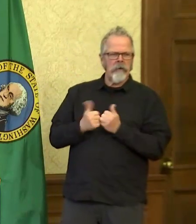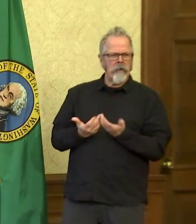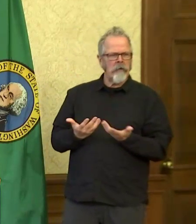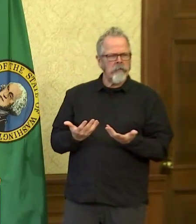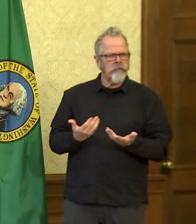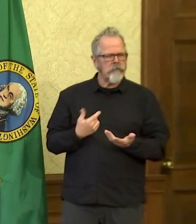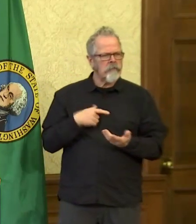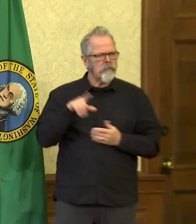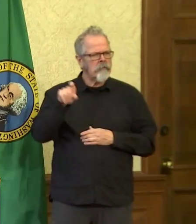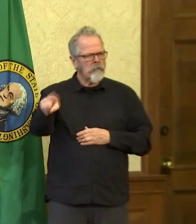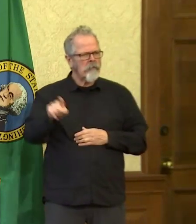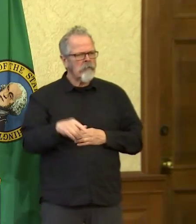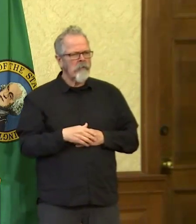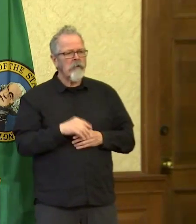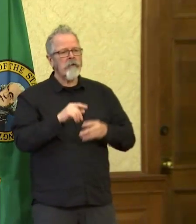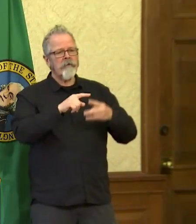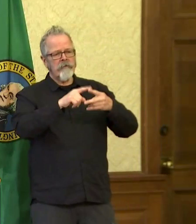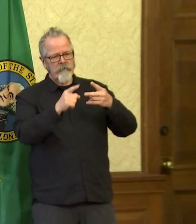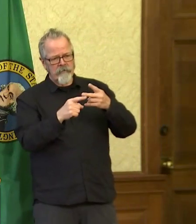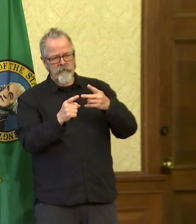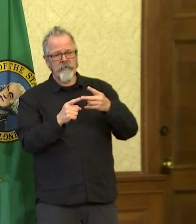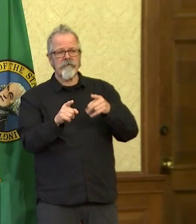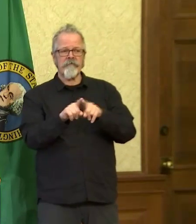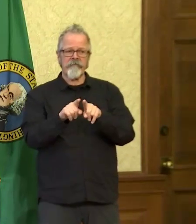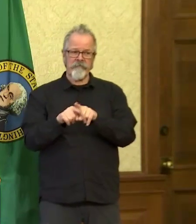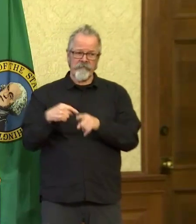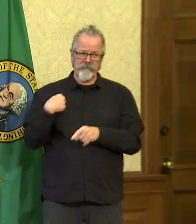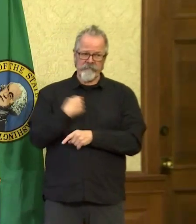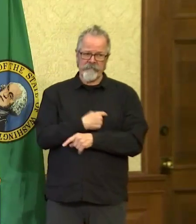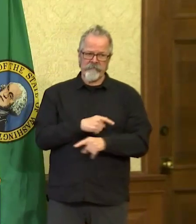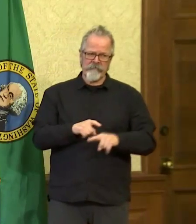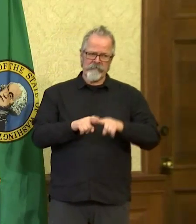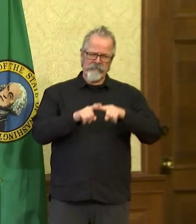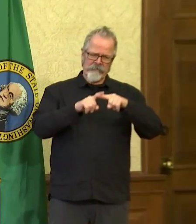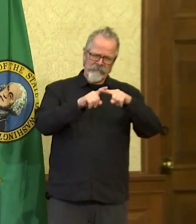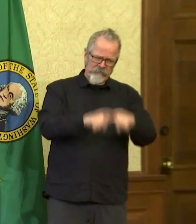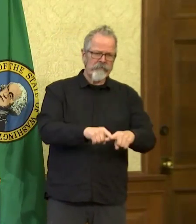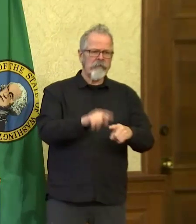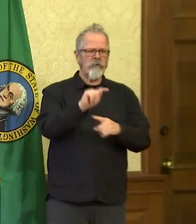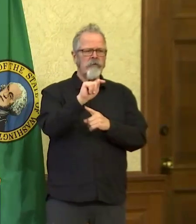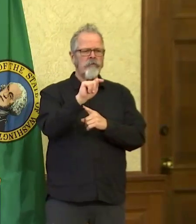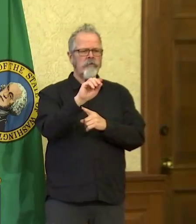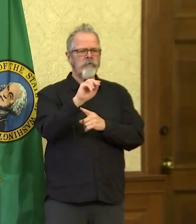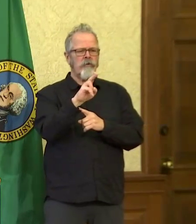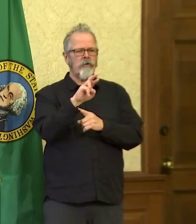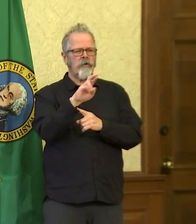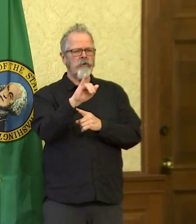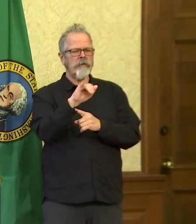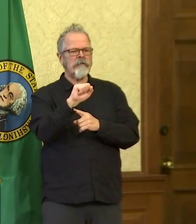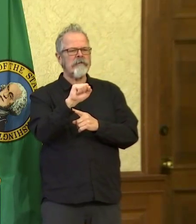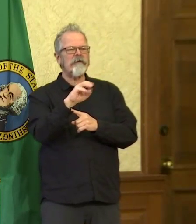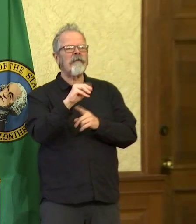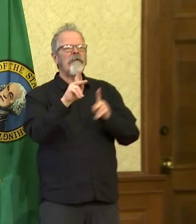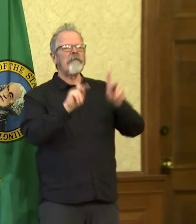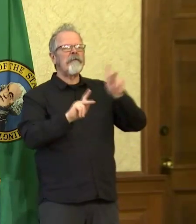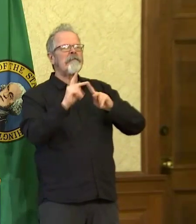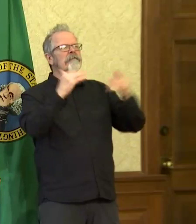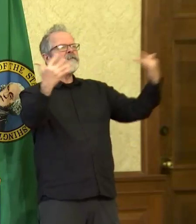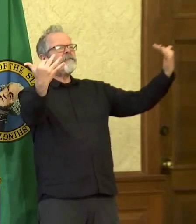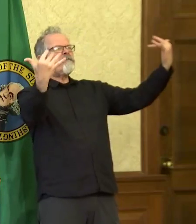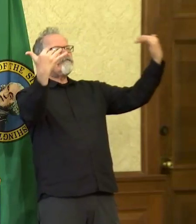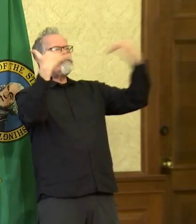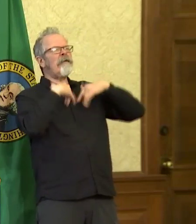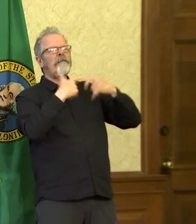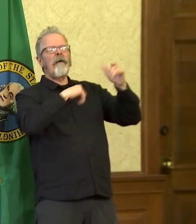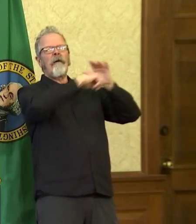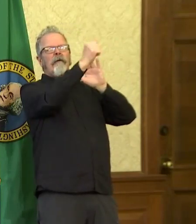is slightly our push right now, but we aren't large enough to have money distributed to us directly through the CARES Act.